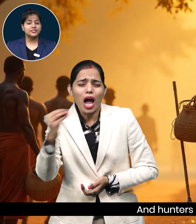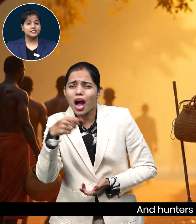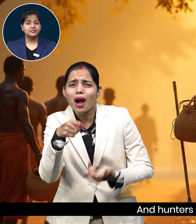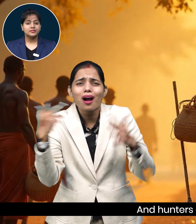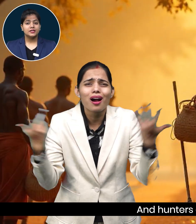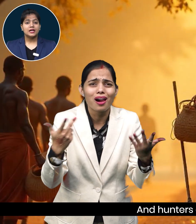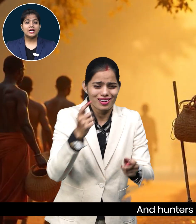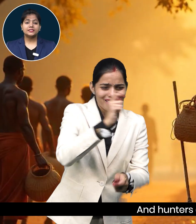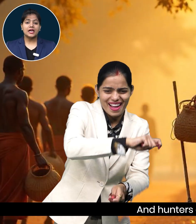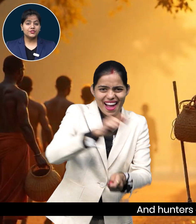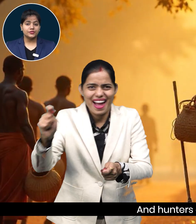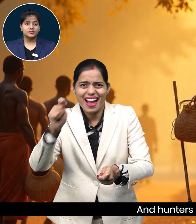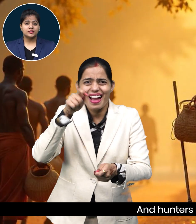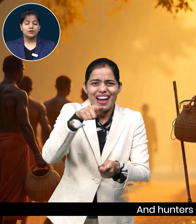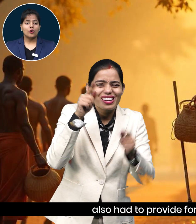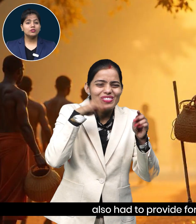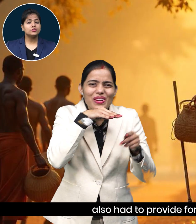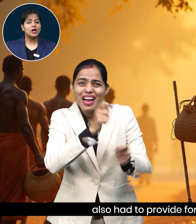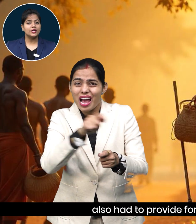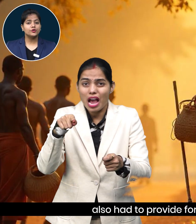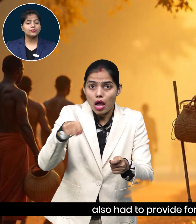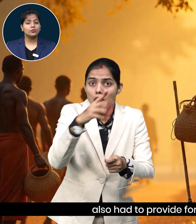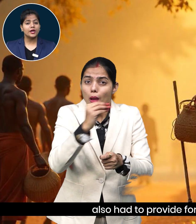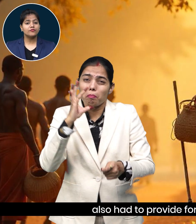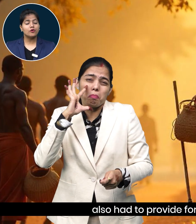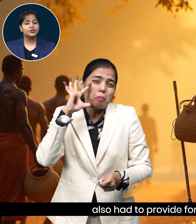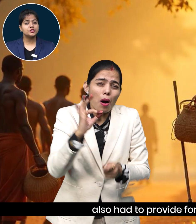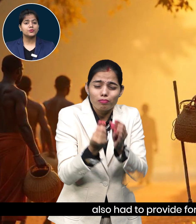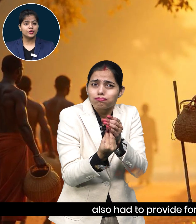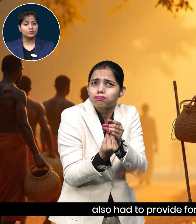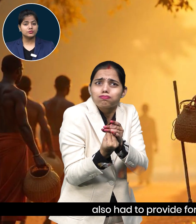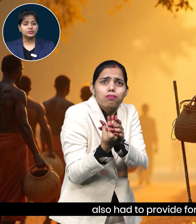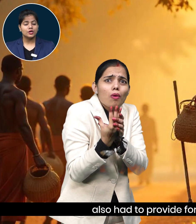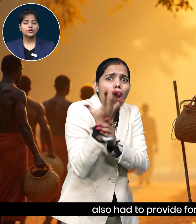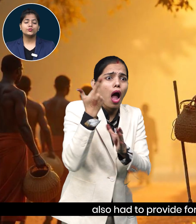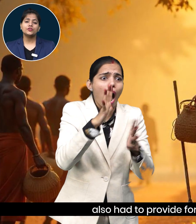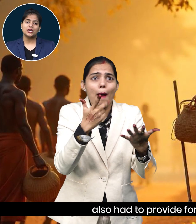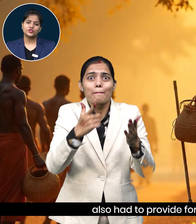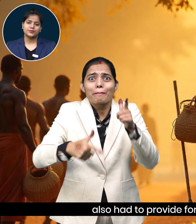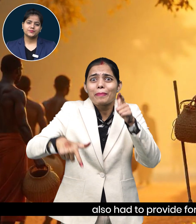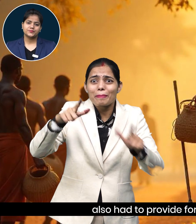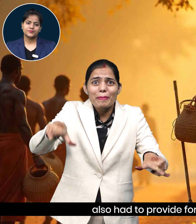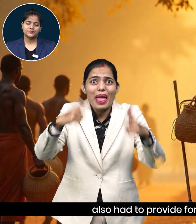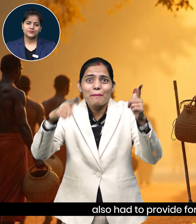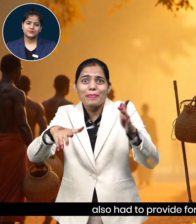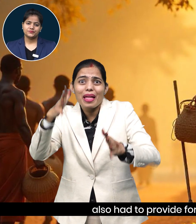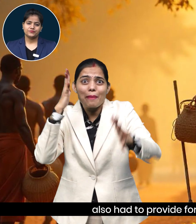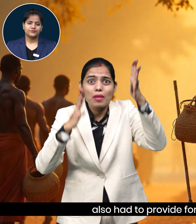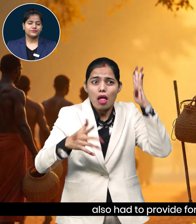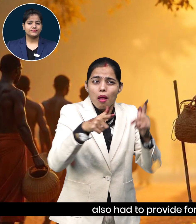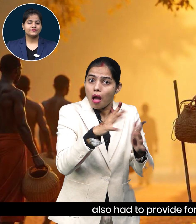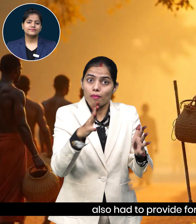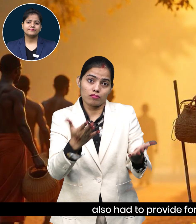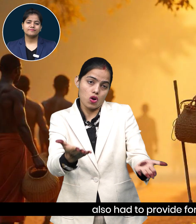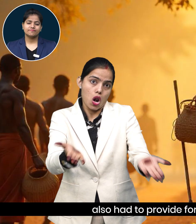And hunter and gatherers also had to provide forest produce to the Raja.